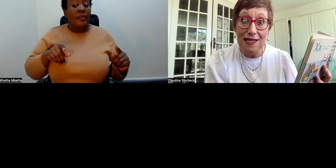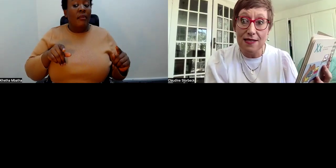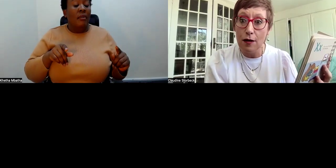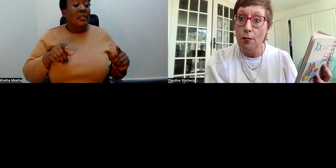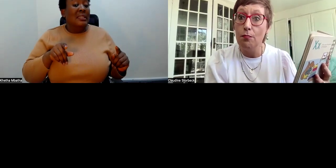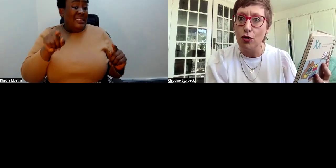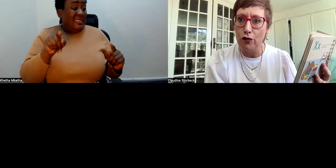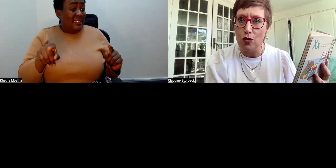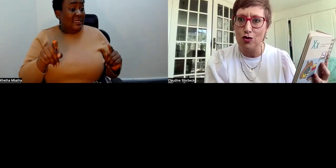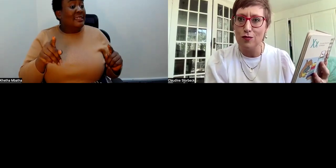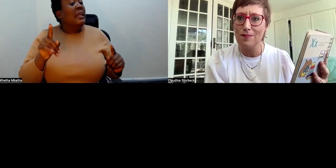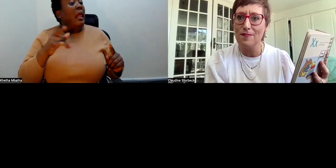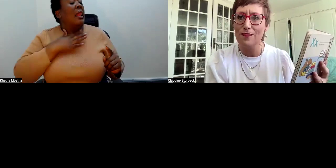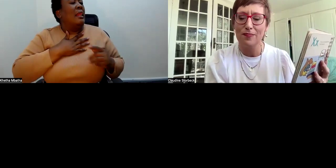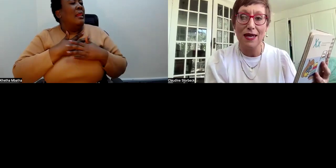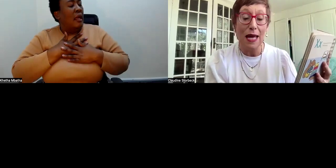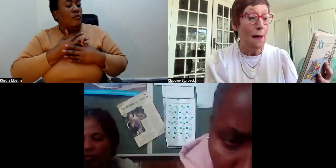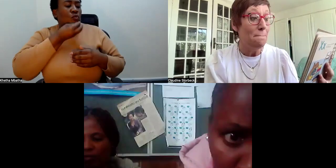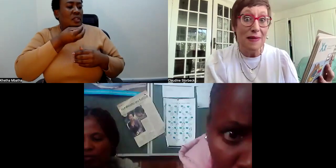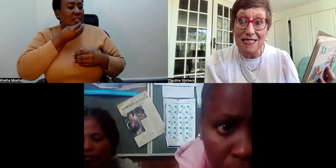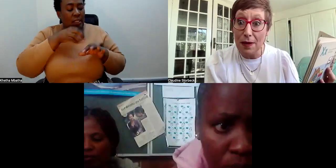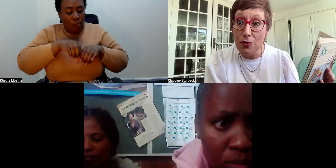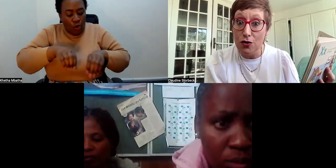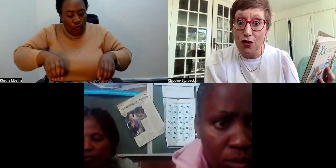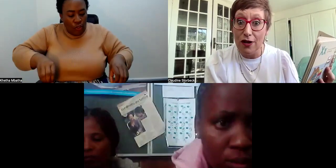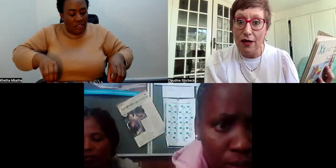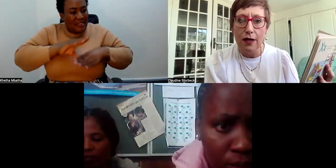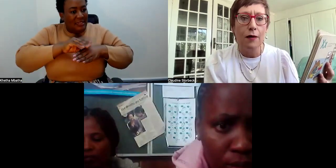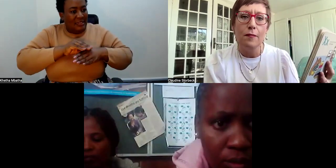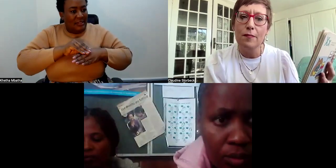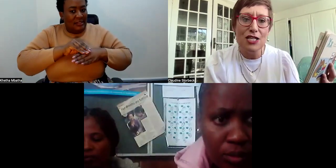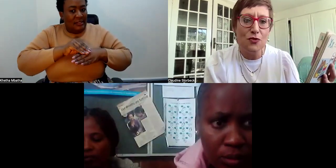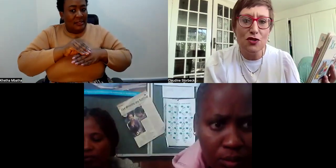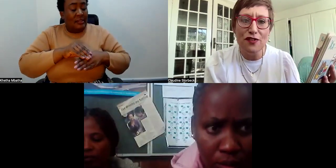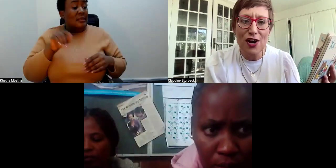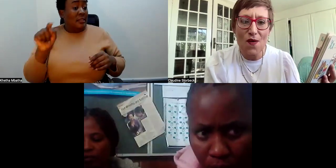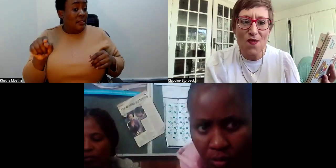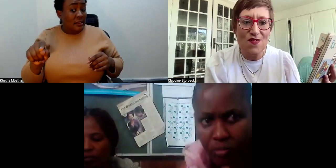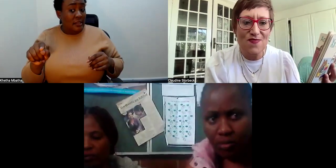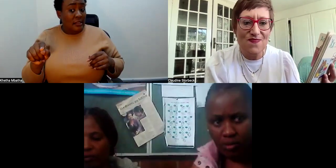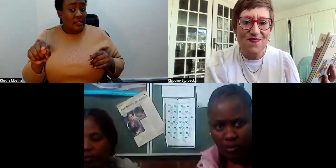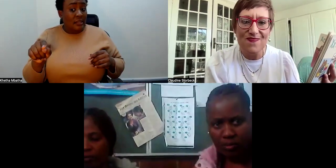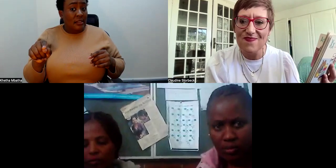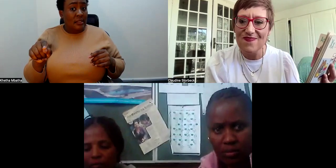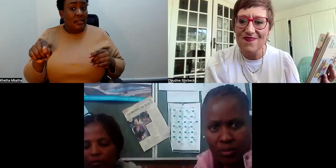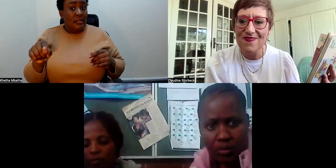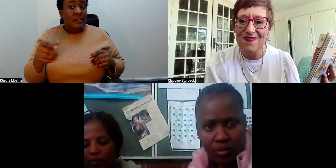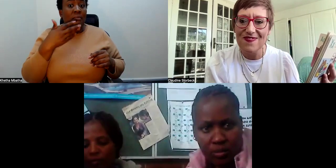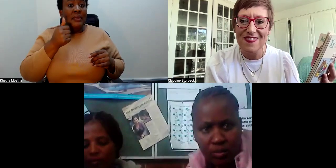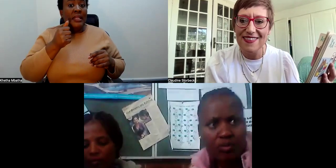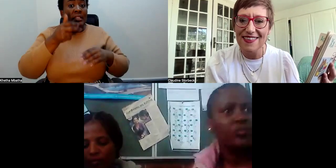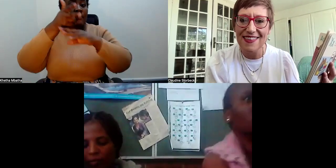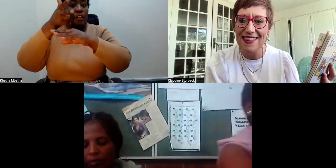to eat boerewors. Mr. Baboon, please switch your video off.